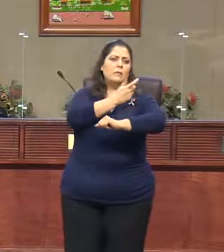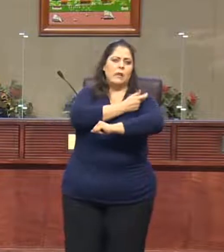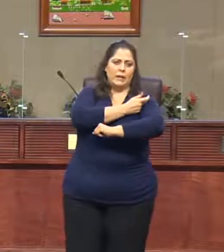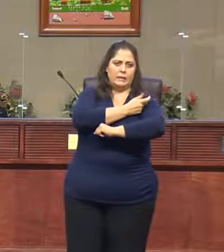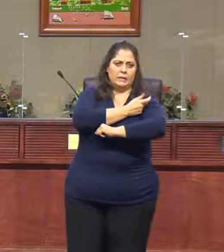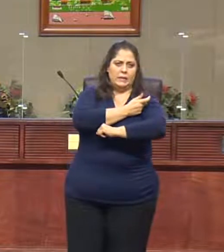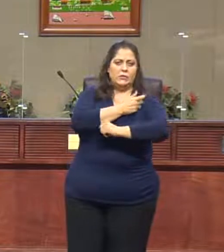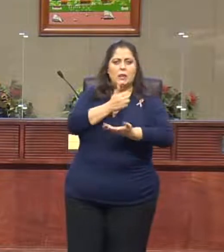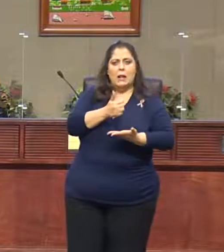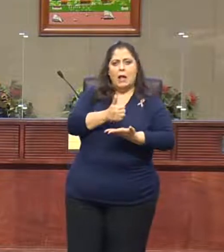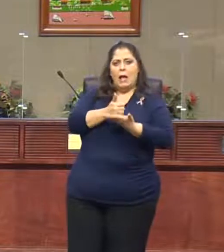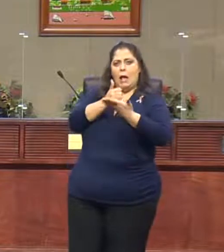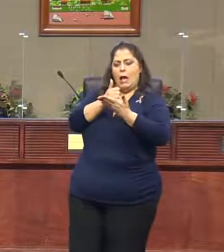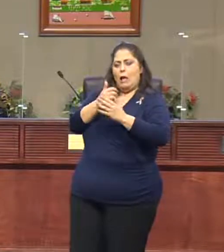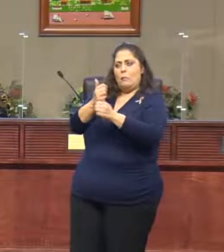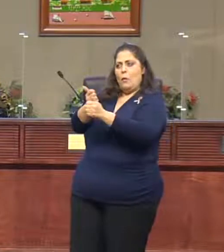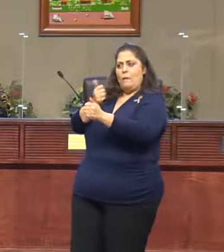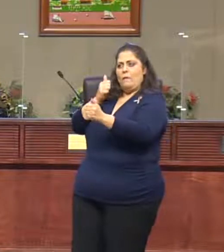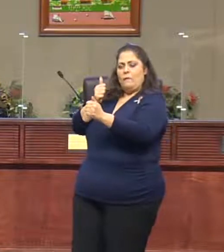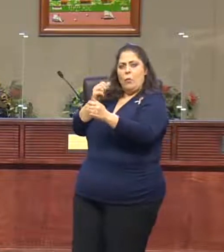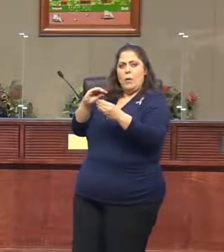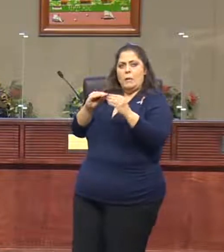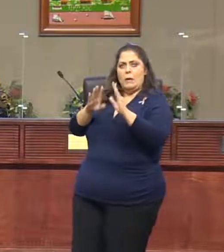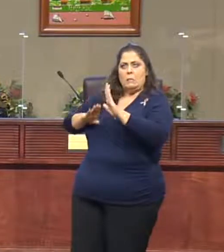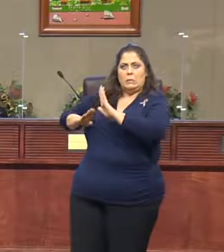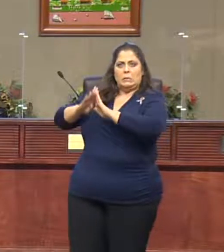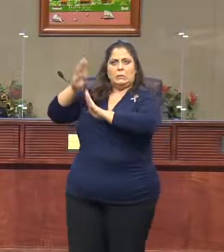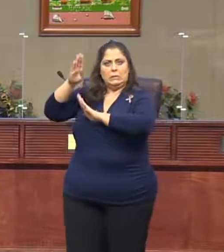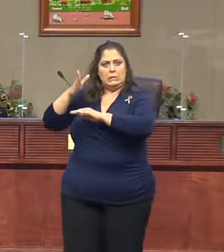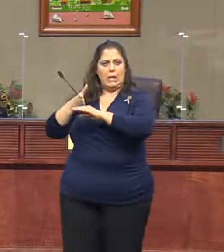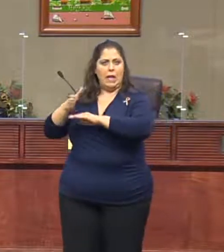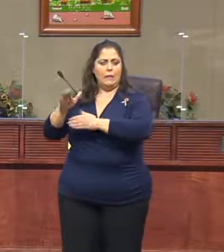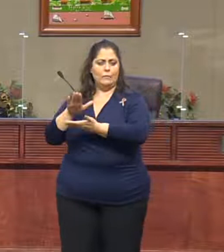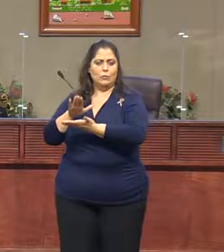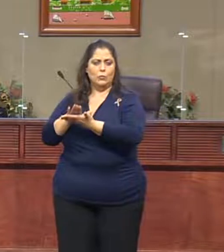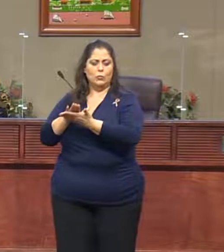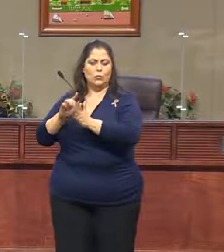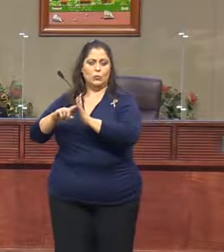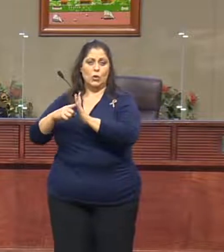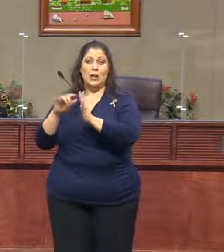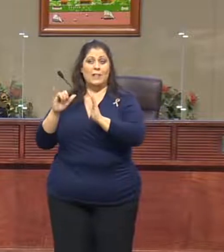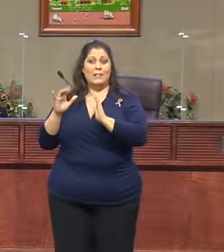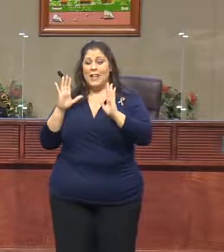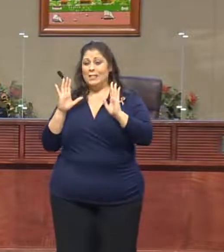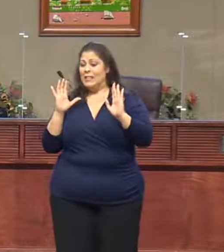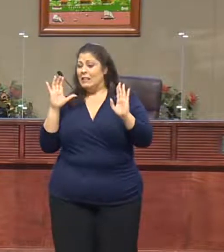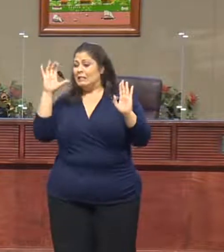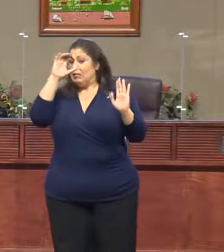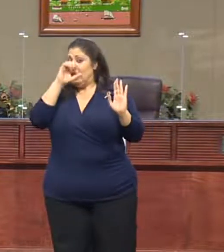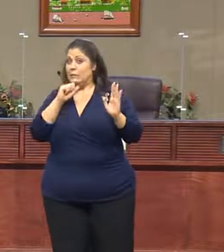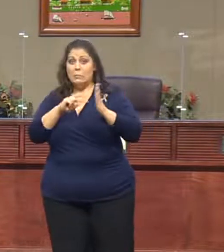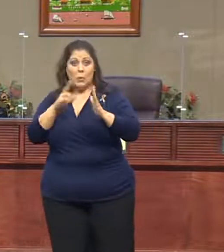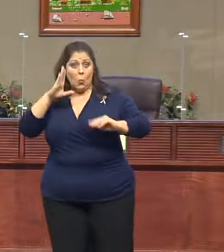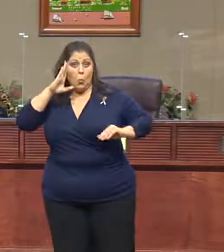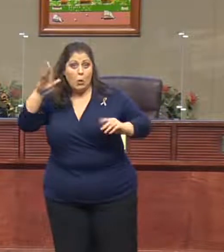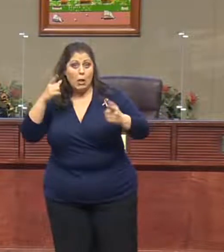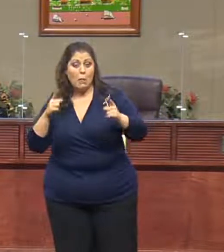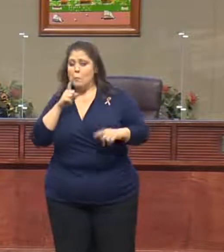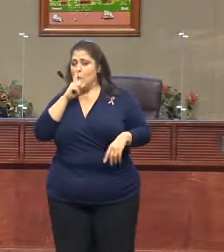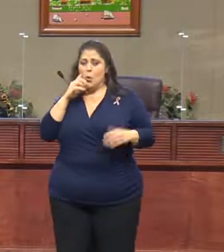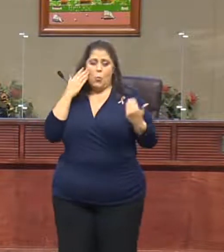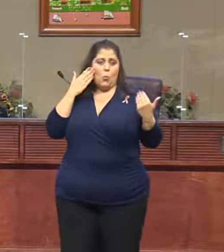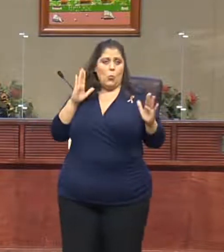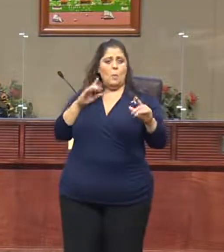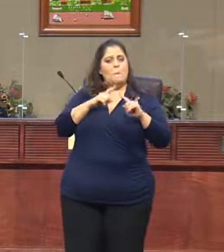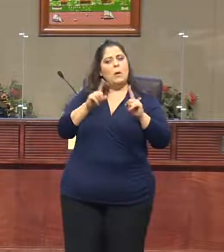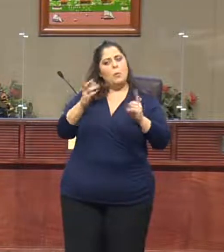spike from happening after the school start. And that's a hypothesis. It doesn't mean that it would happen, but we have to